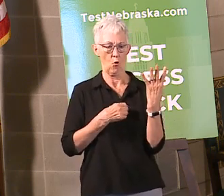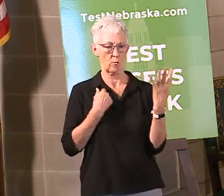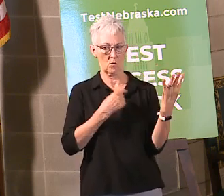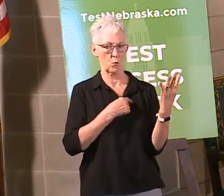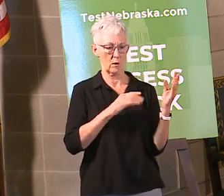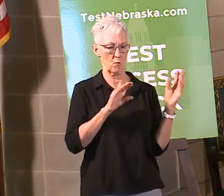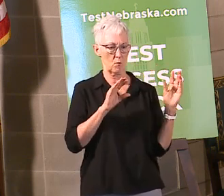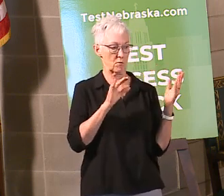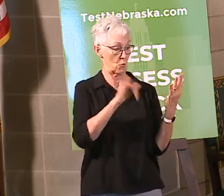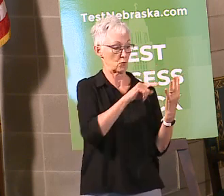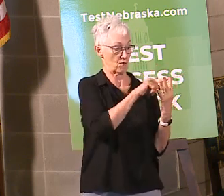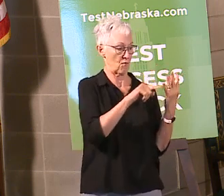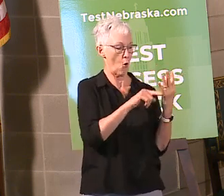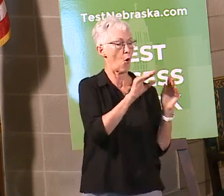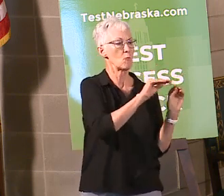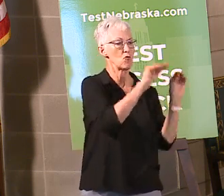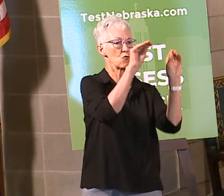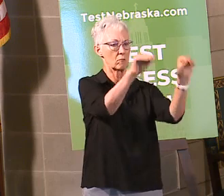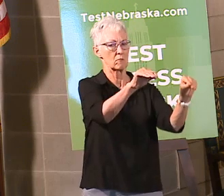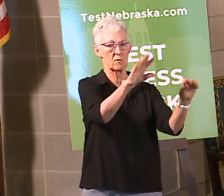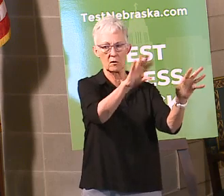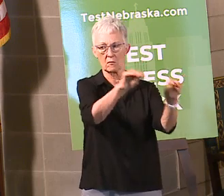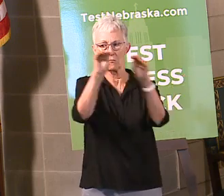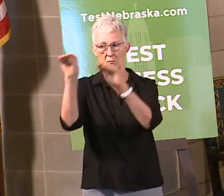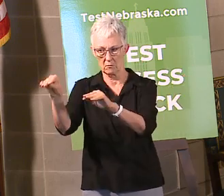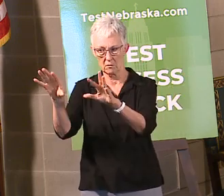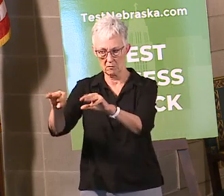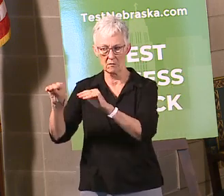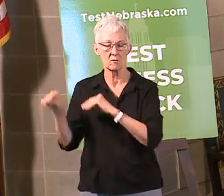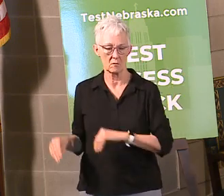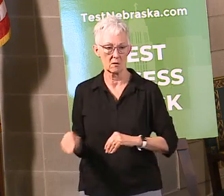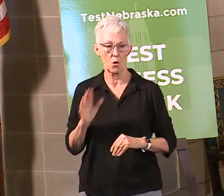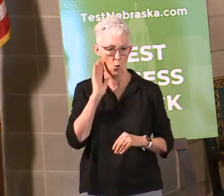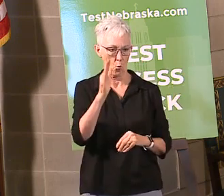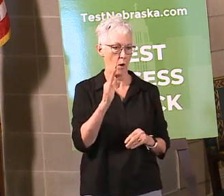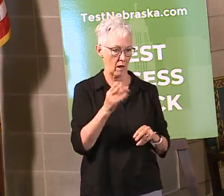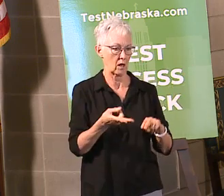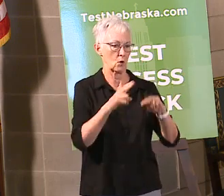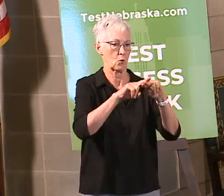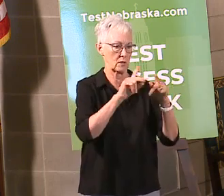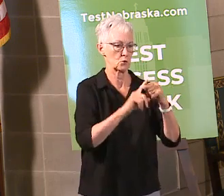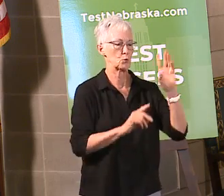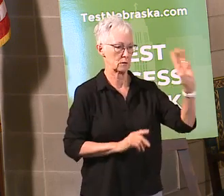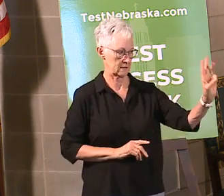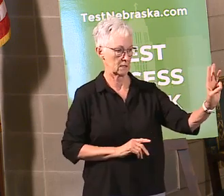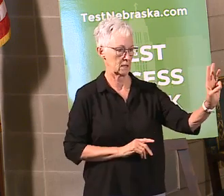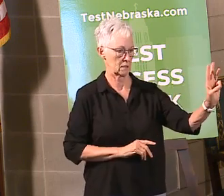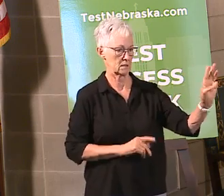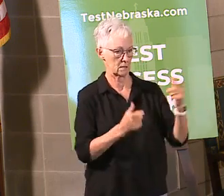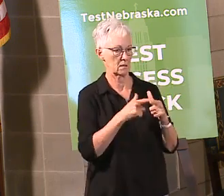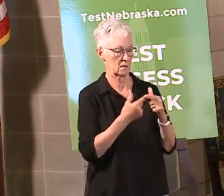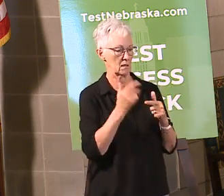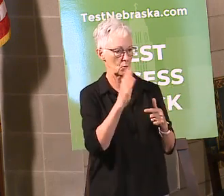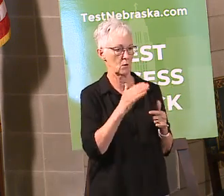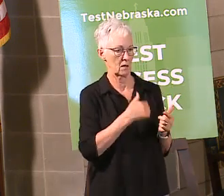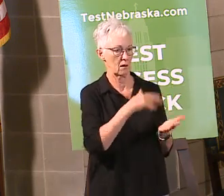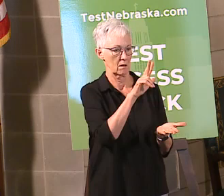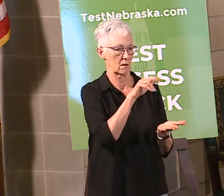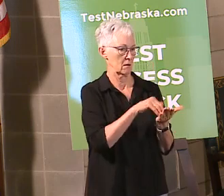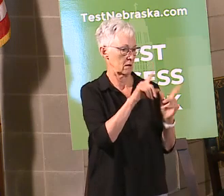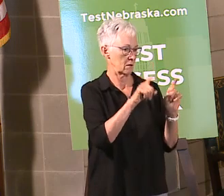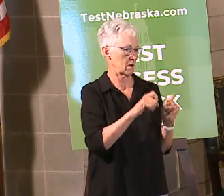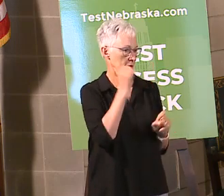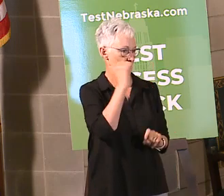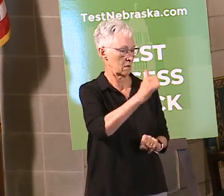moving around, but we will be getting up to 6 testing sites. That's how we will get up to the total of 3,000 tests per day. But again, folks, we need people to sign